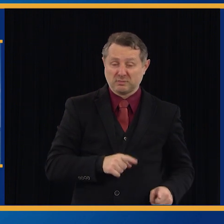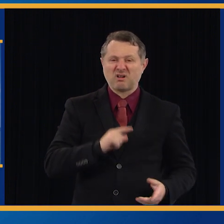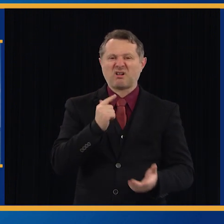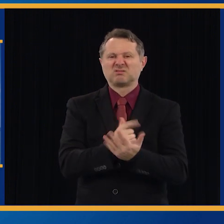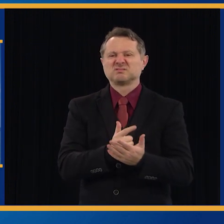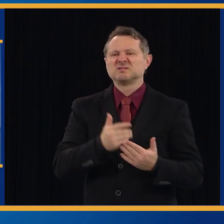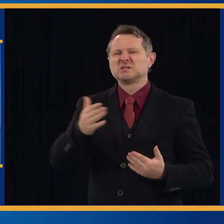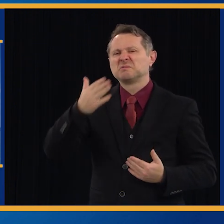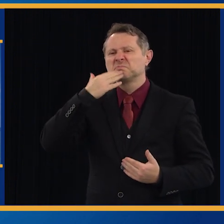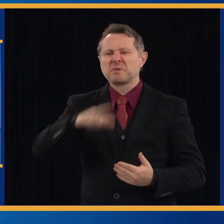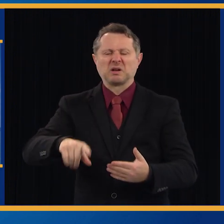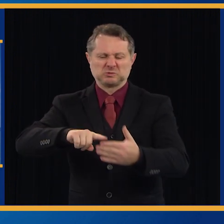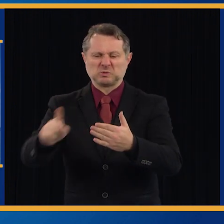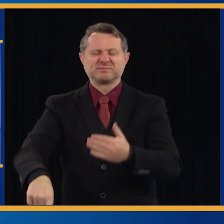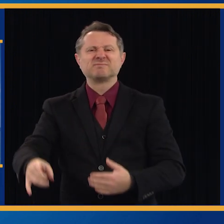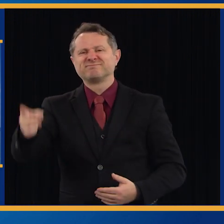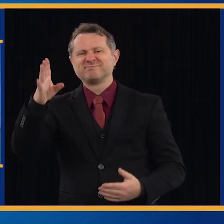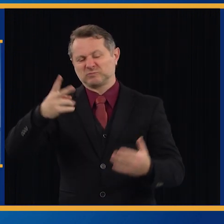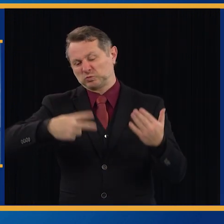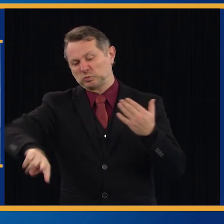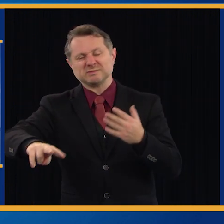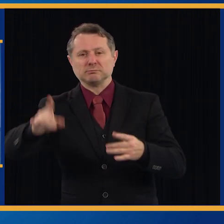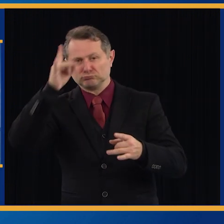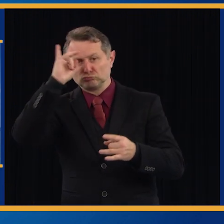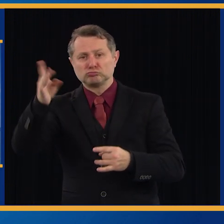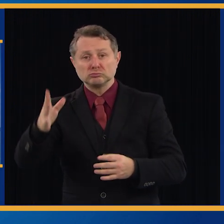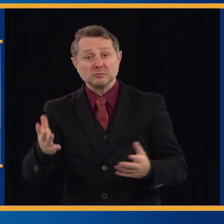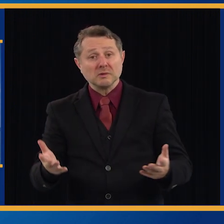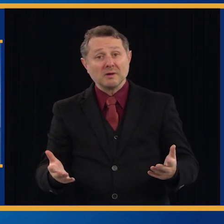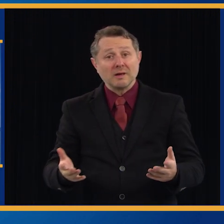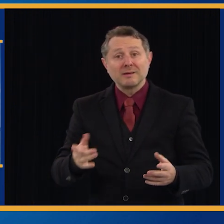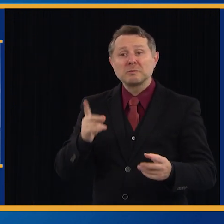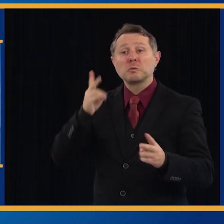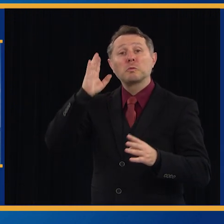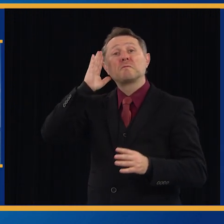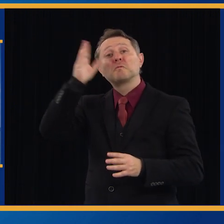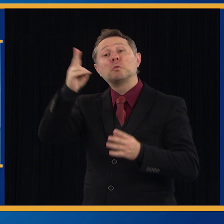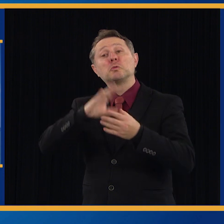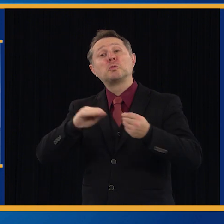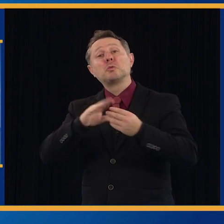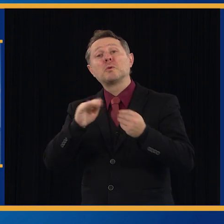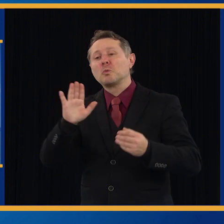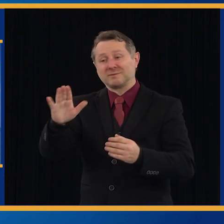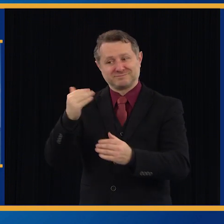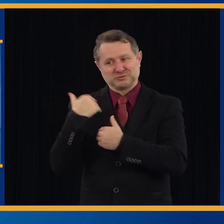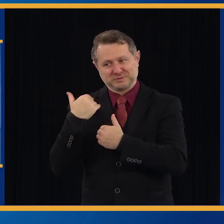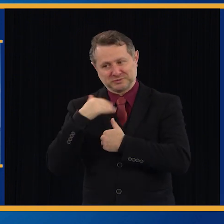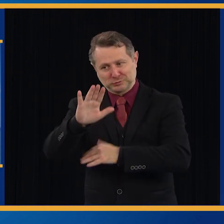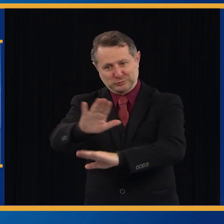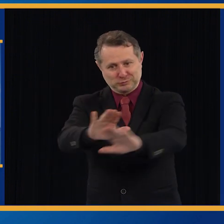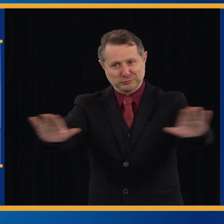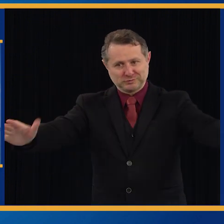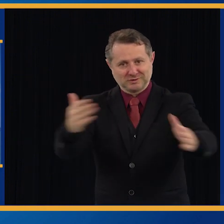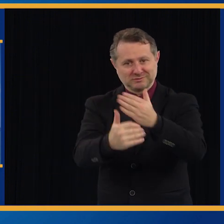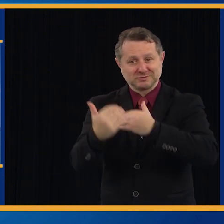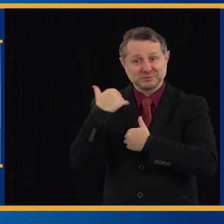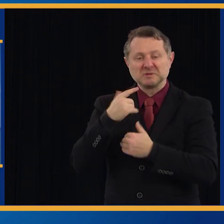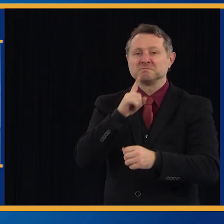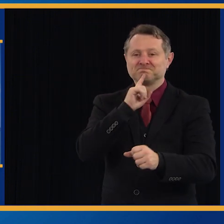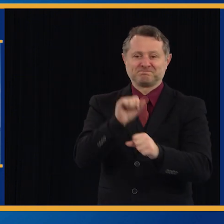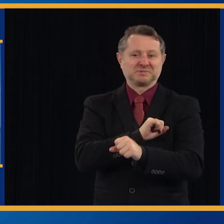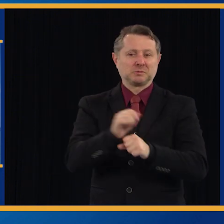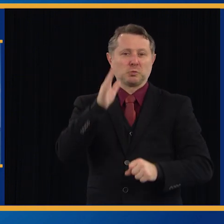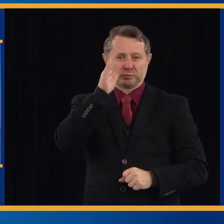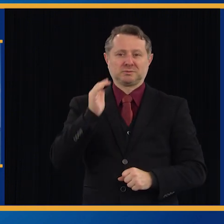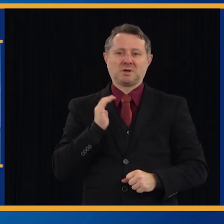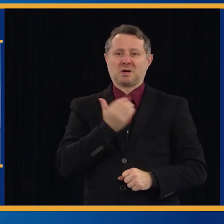2 weeks. So when they say the future is in our hands, the future is really in our hands.